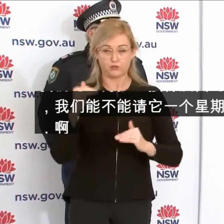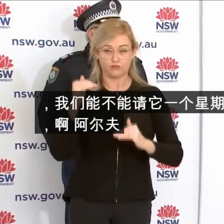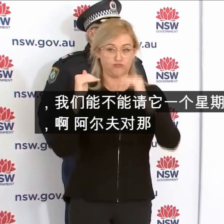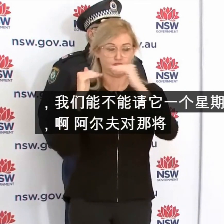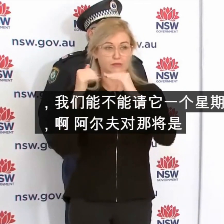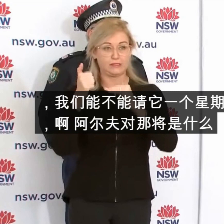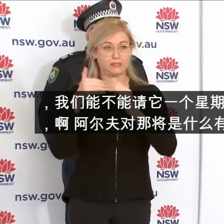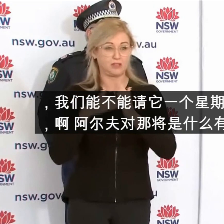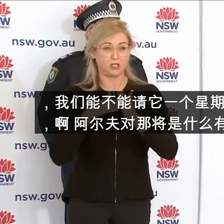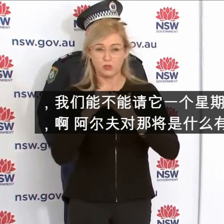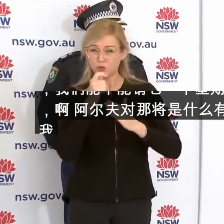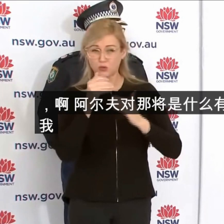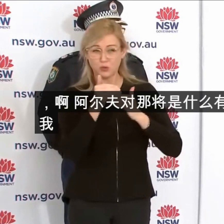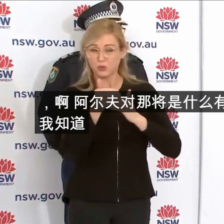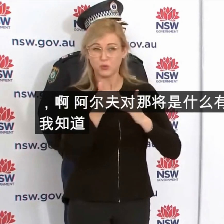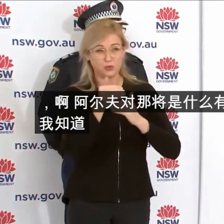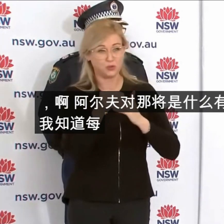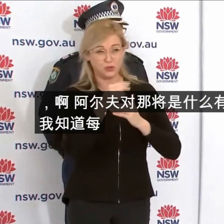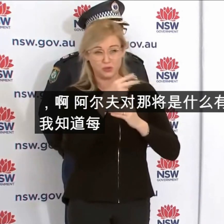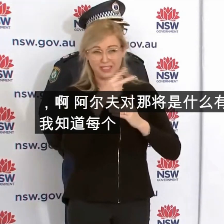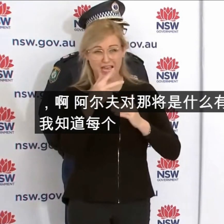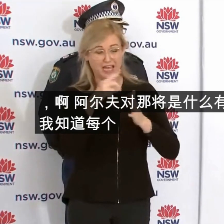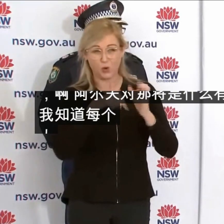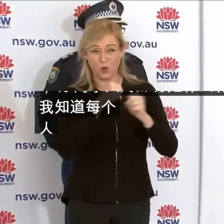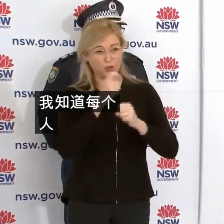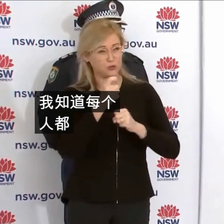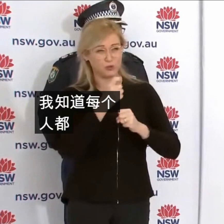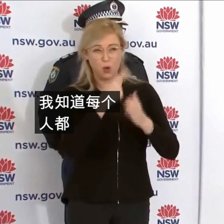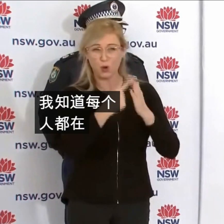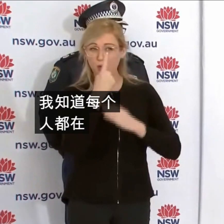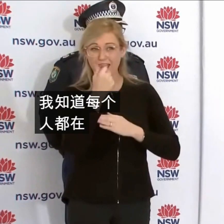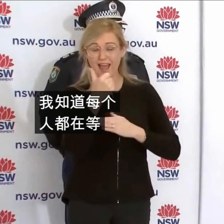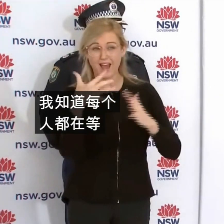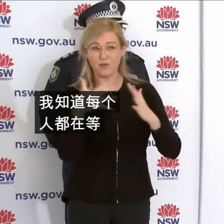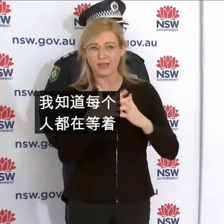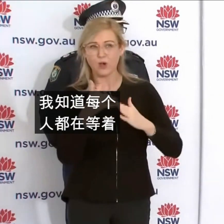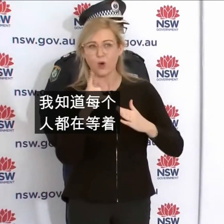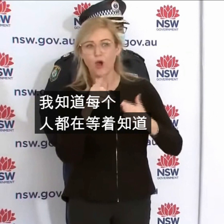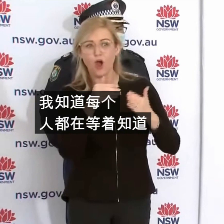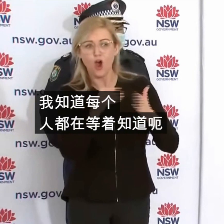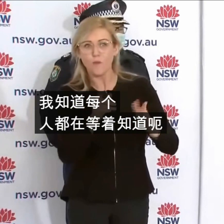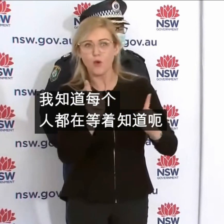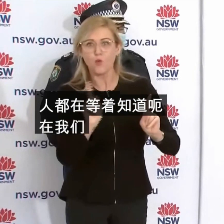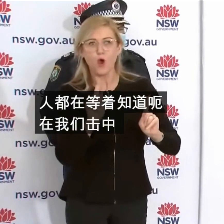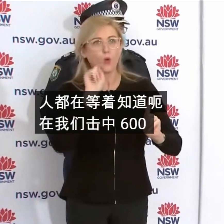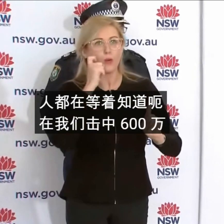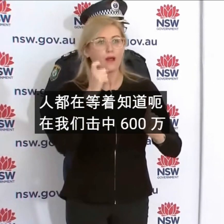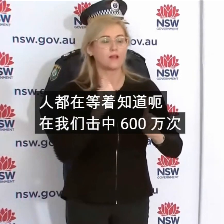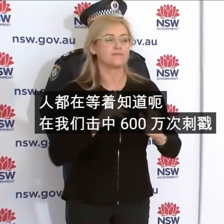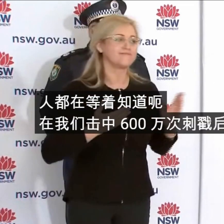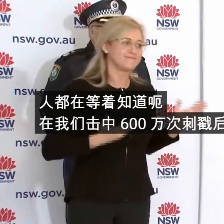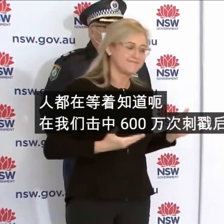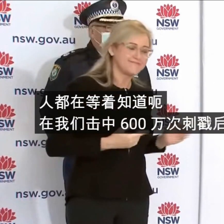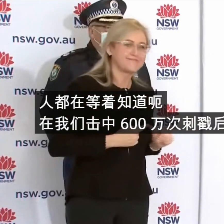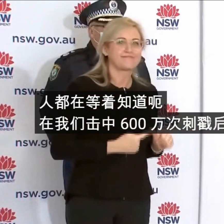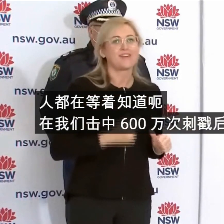it's a week and a half away, have a hint of what that's going to be? Look, I know everybody is waiting to know what life looks like after we